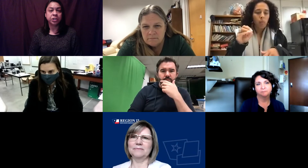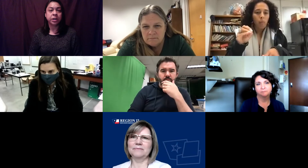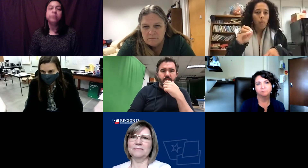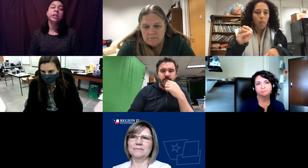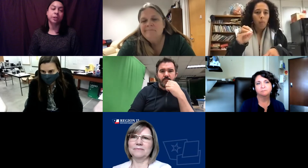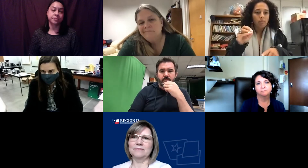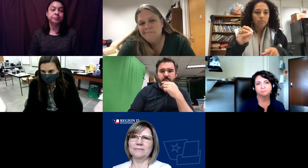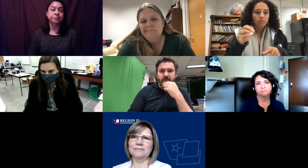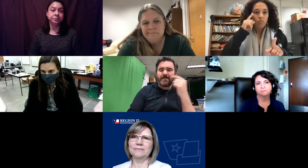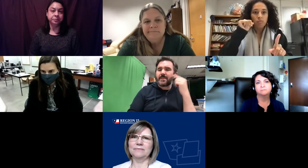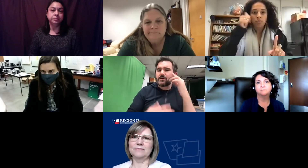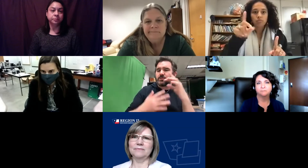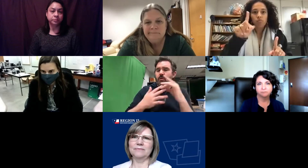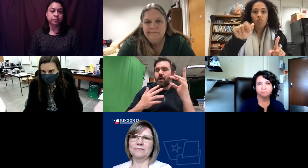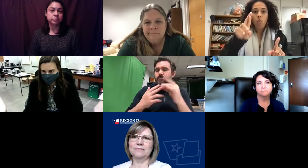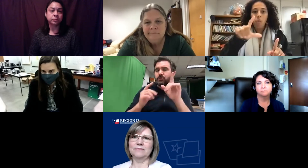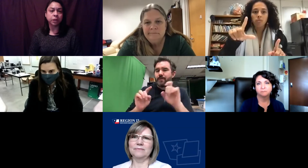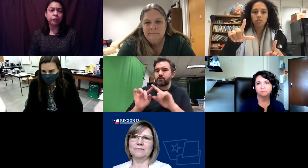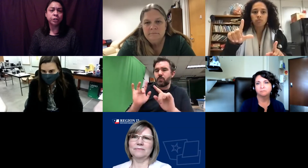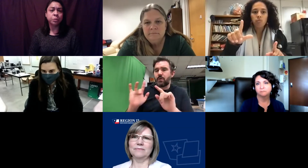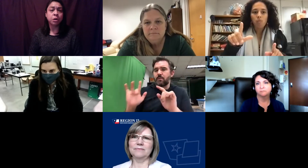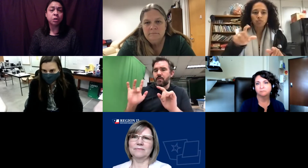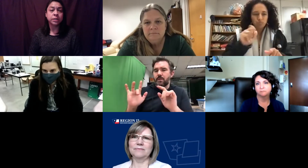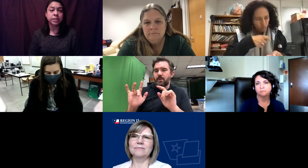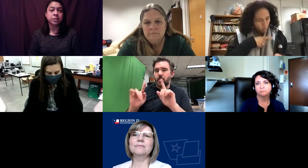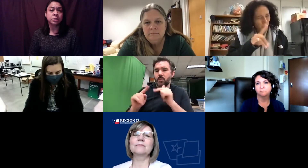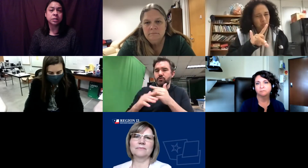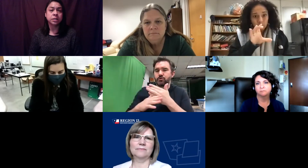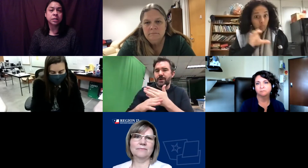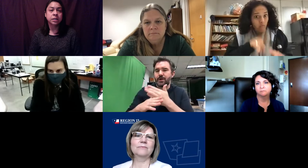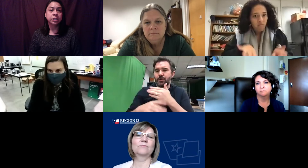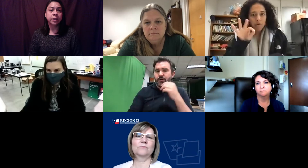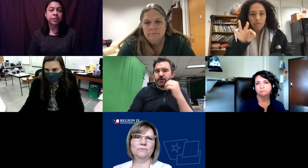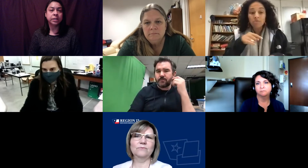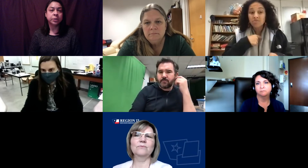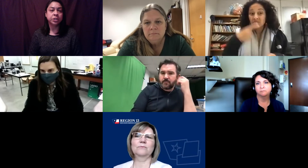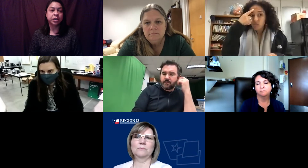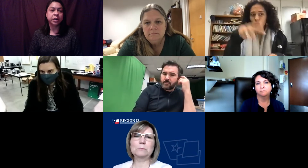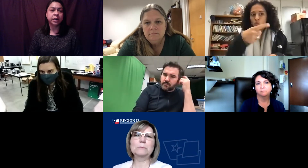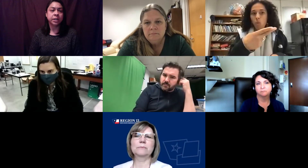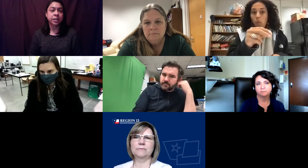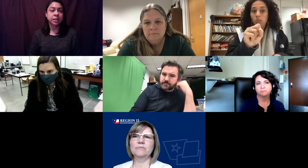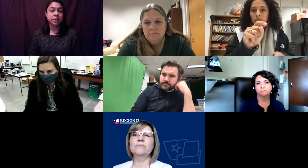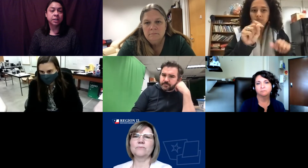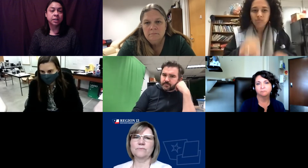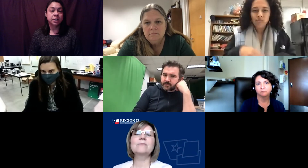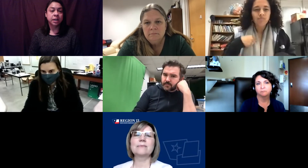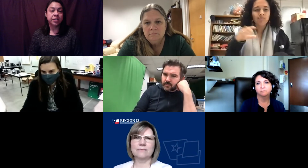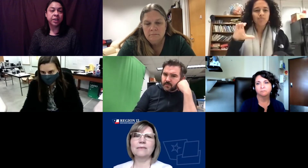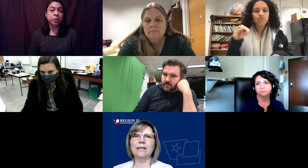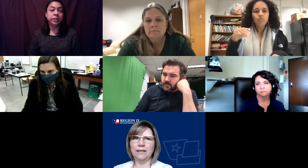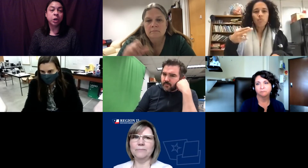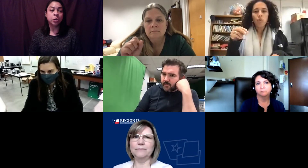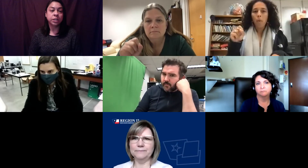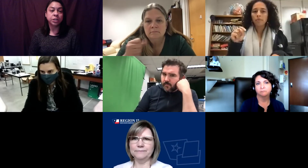when sharing video. For tomorrow and Daryl's, you'll have to click when sharing. I